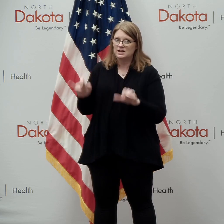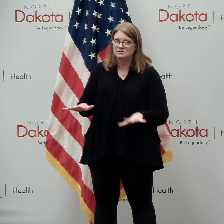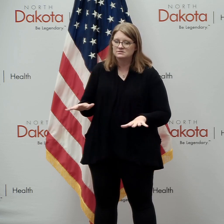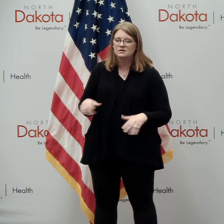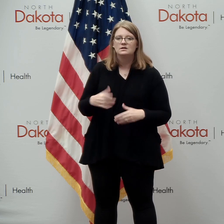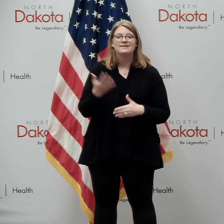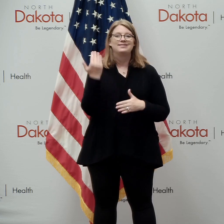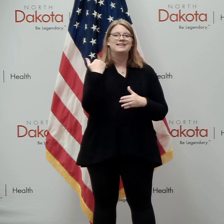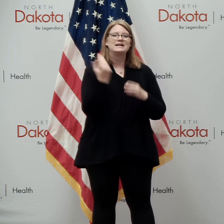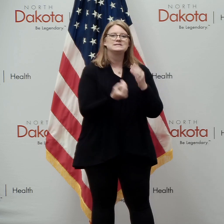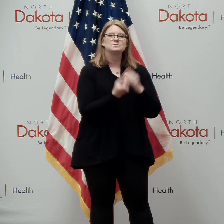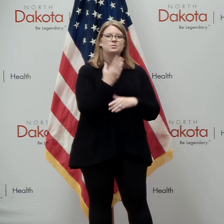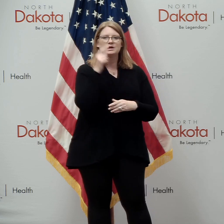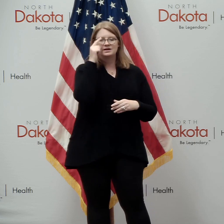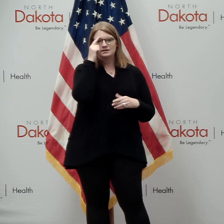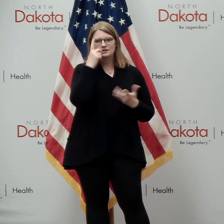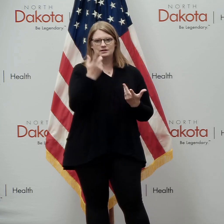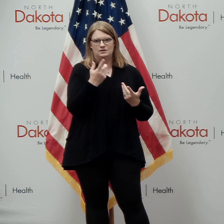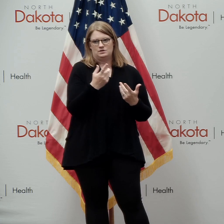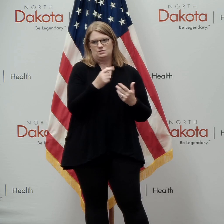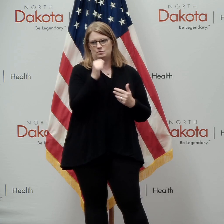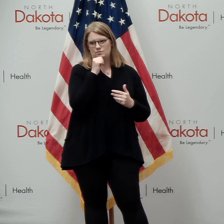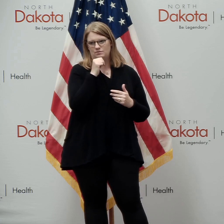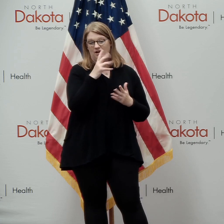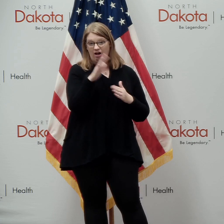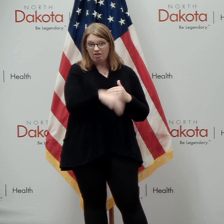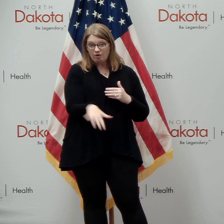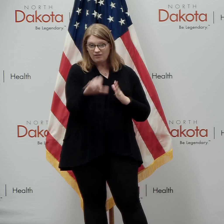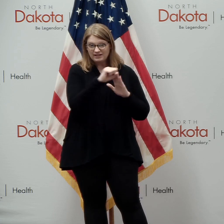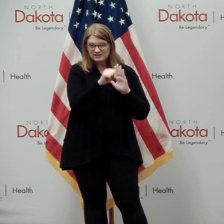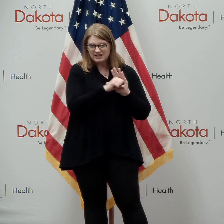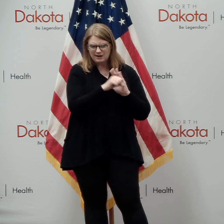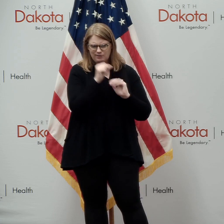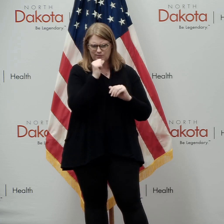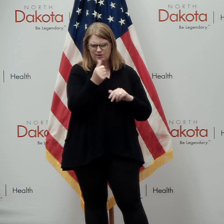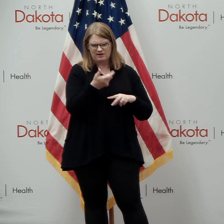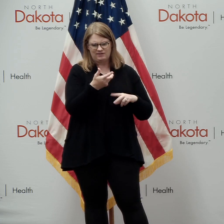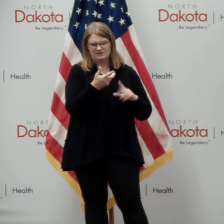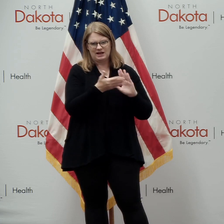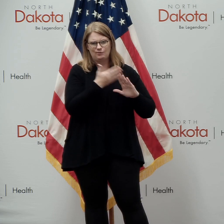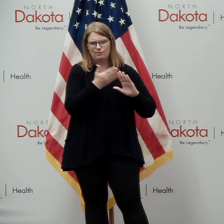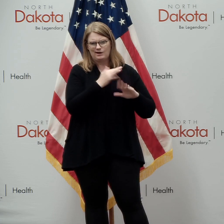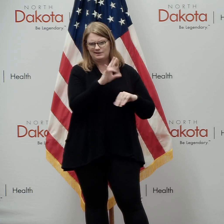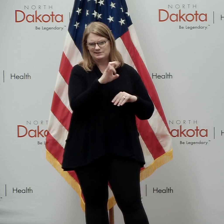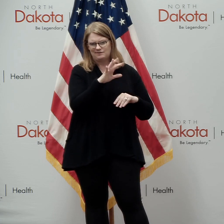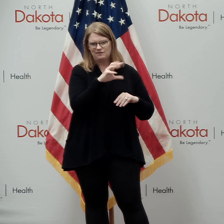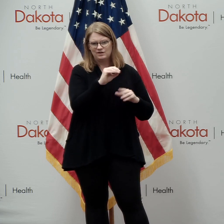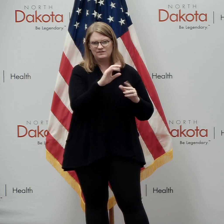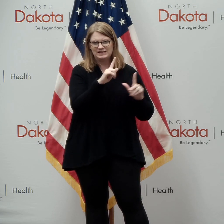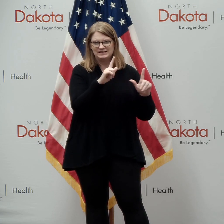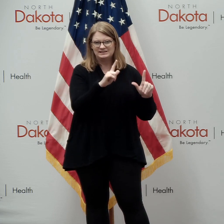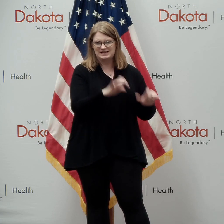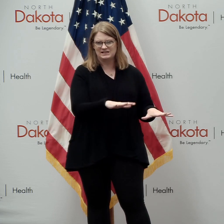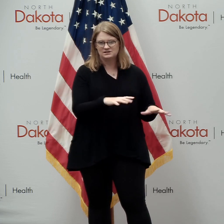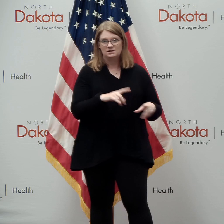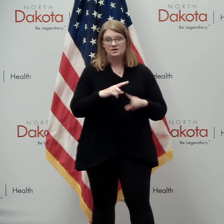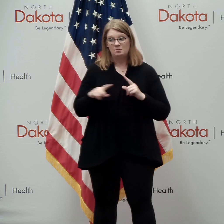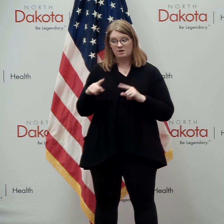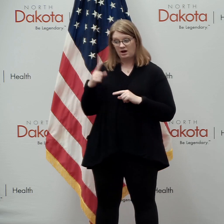last spring, there were some days we weren't doing 750 tests statewide. If we're doing 750 tests on a single campus, we're getting